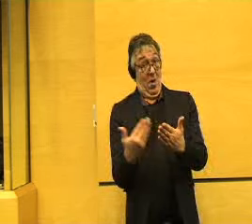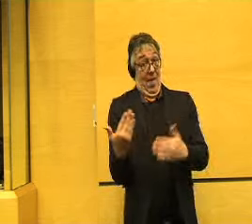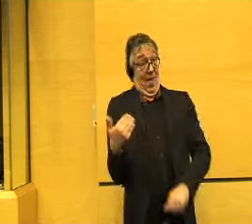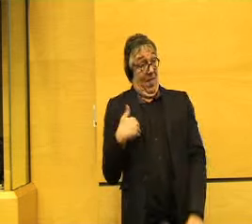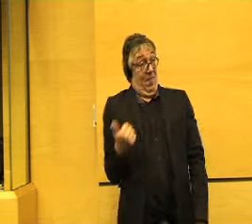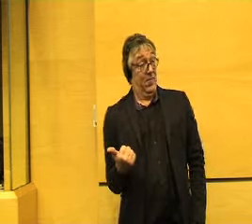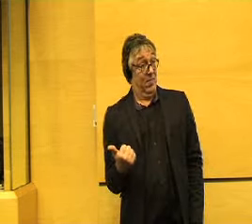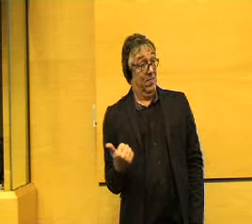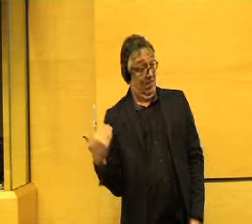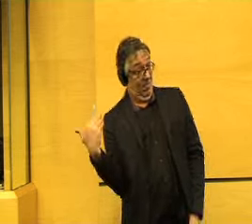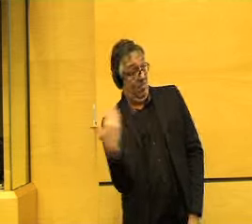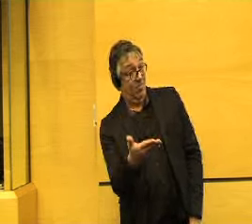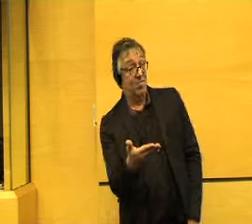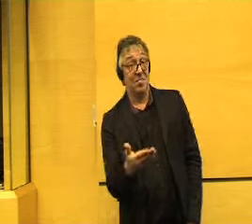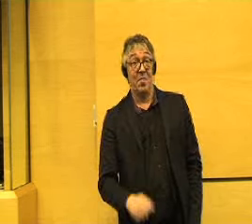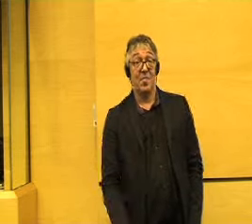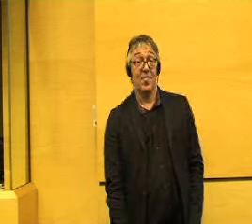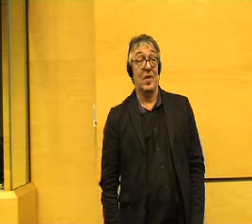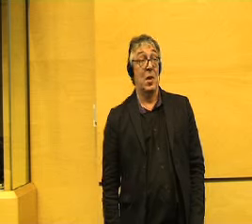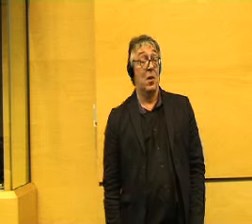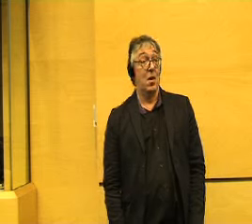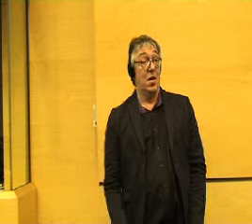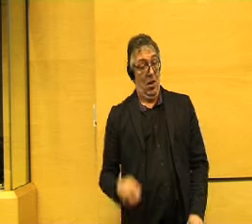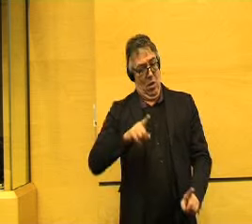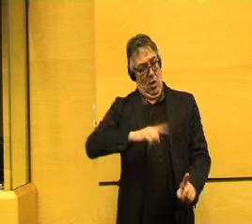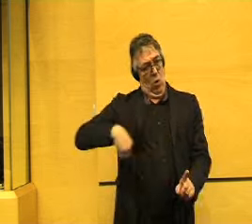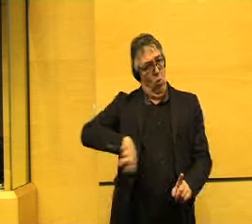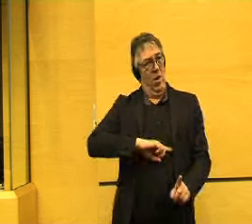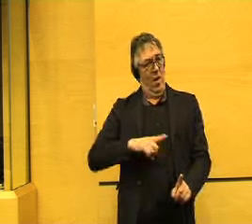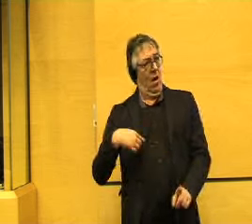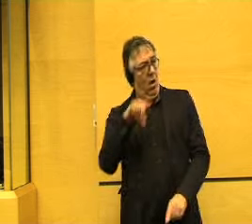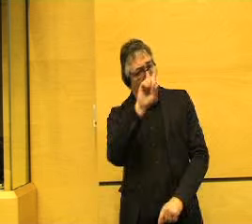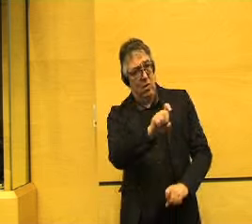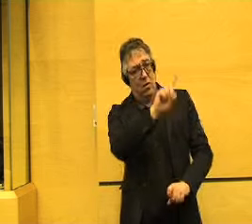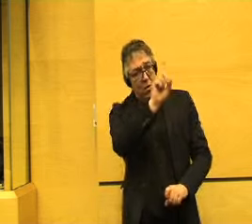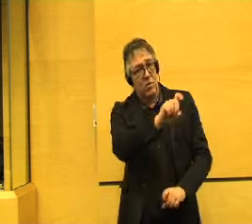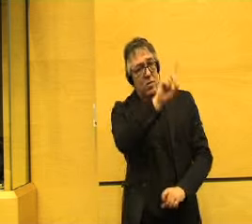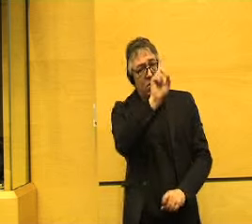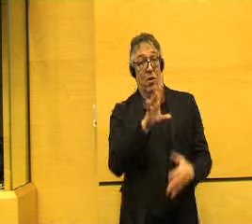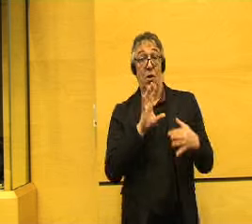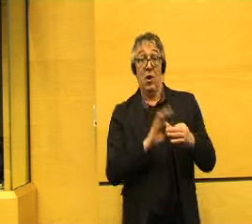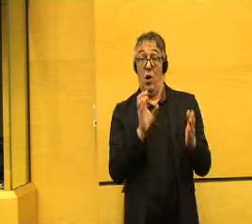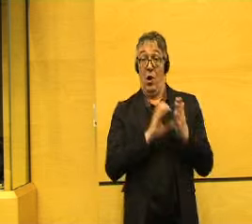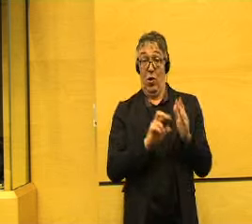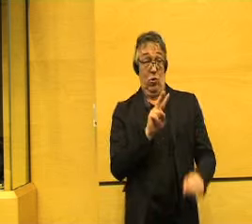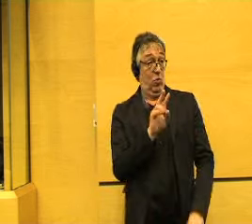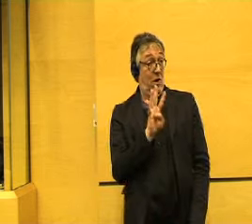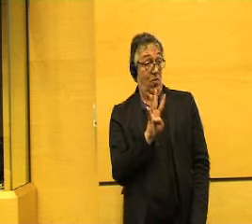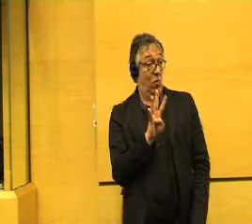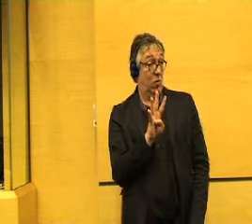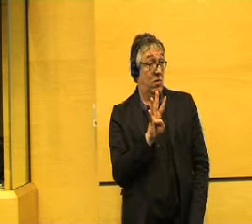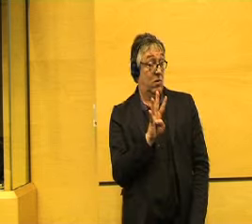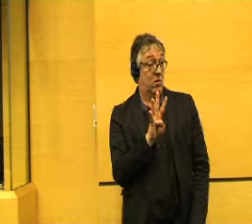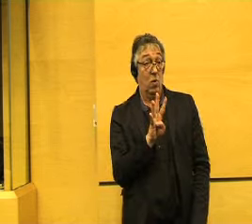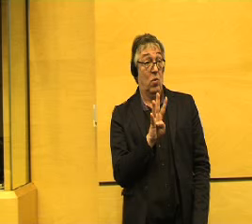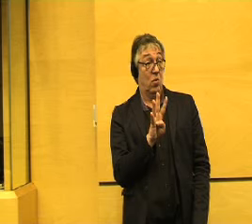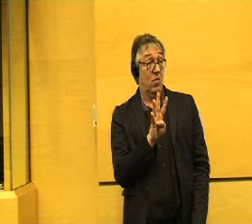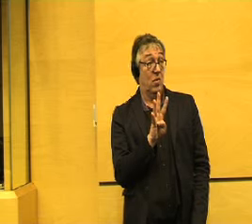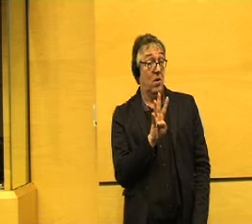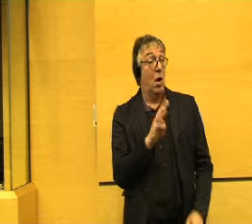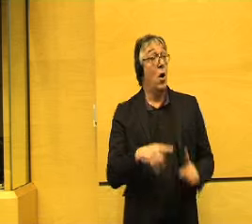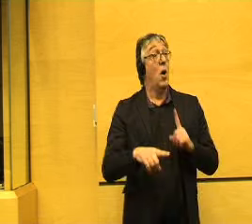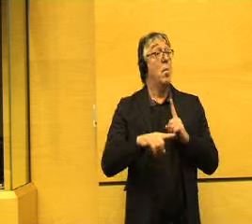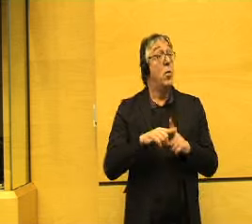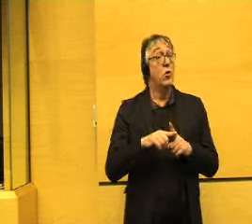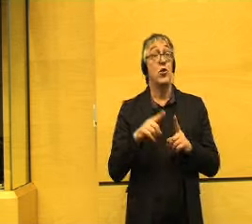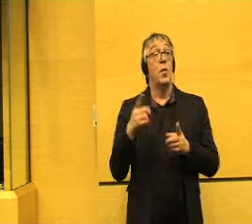Many questions have been put again about Article 24, and I would just like to point out that the Committee on Economic,